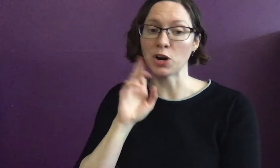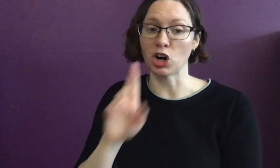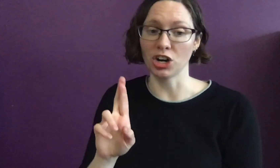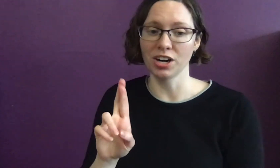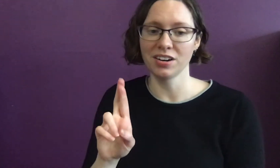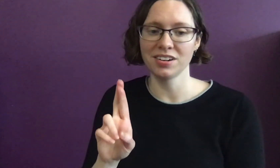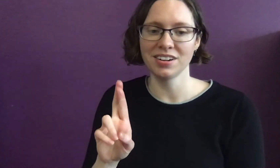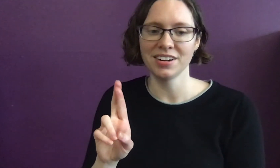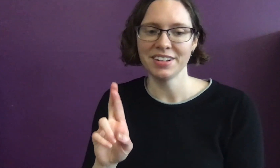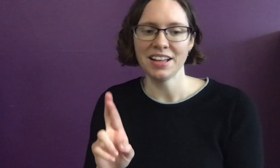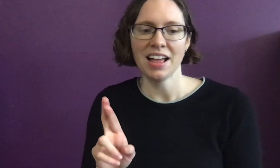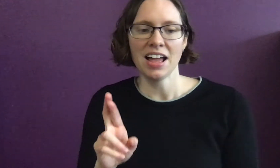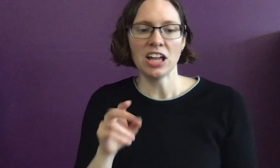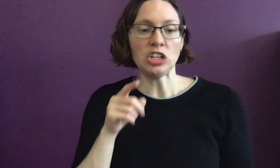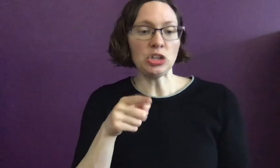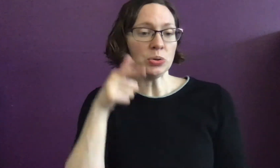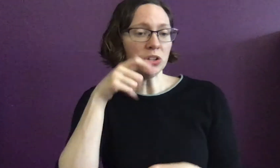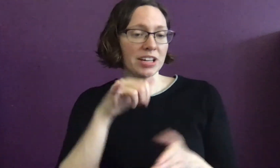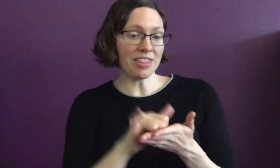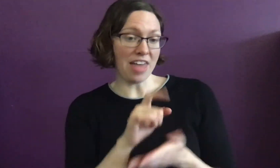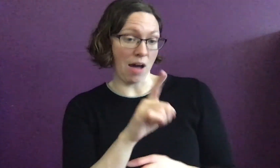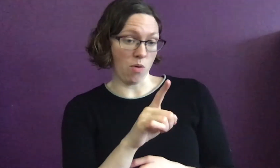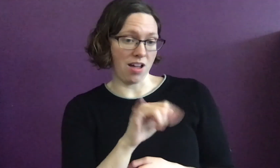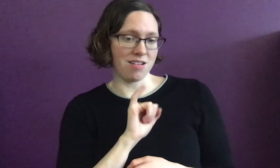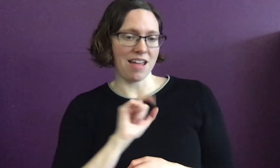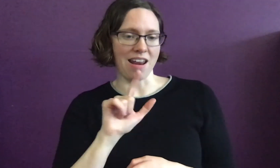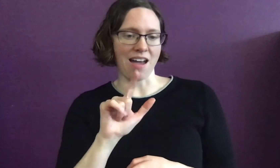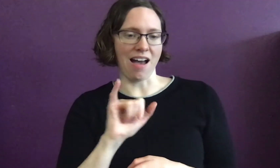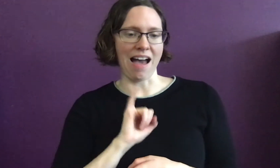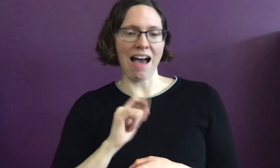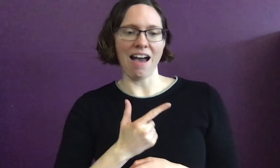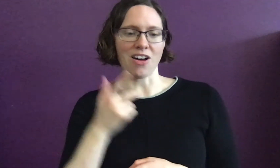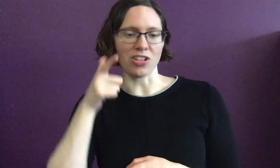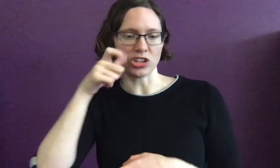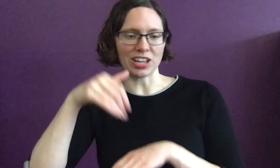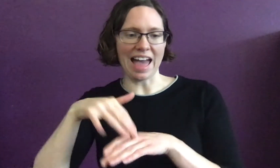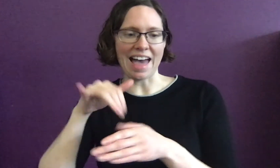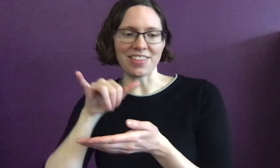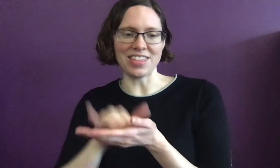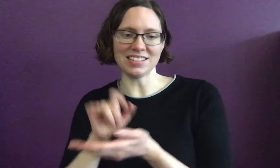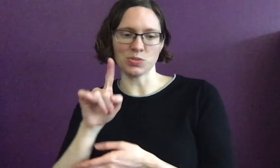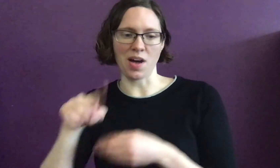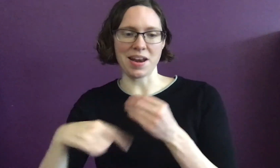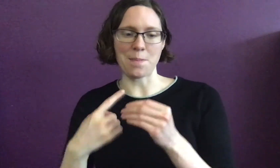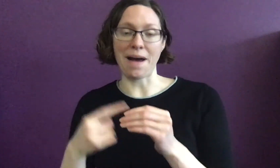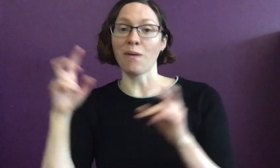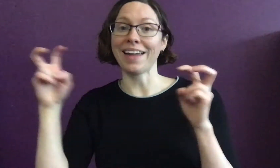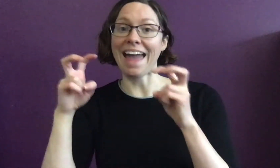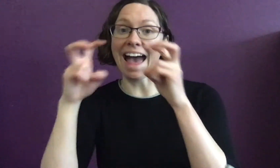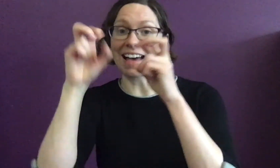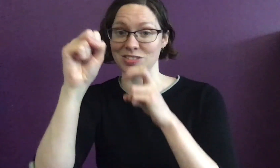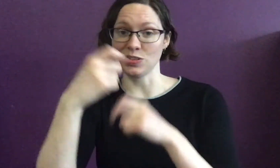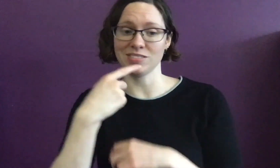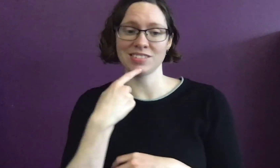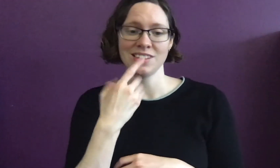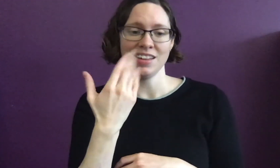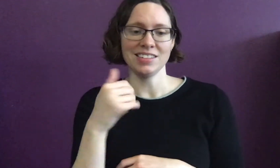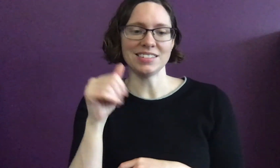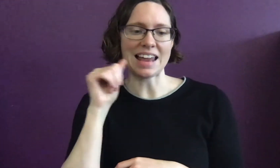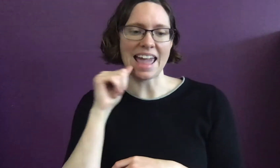her. "You look at that one, and I'll look at this one about castles," said